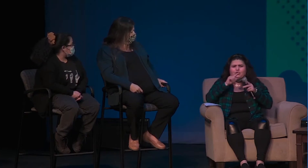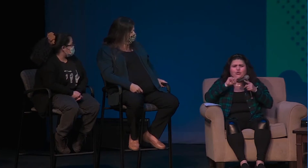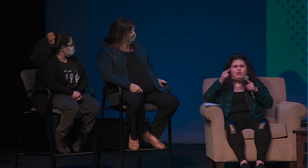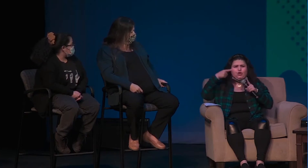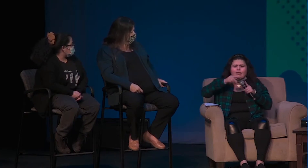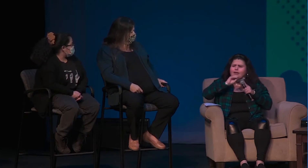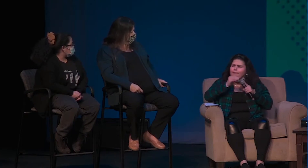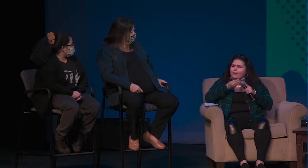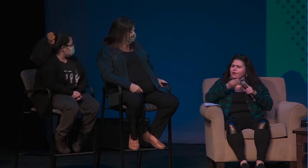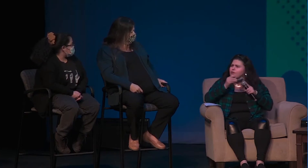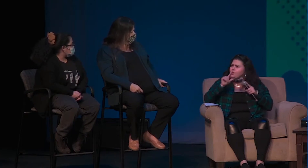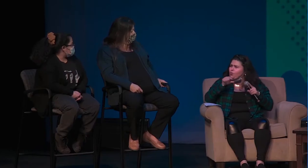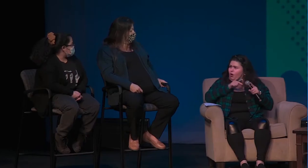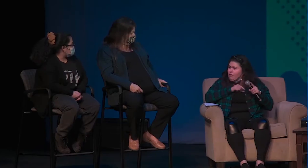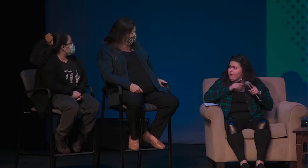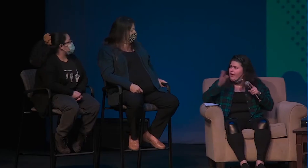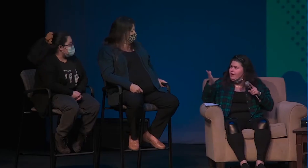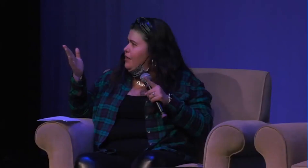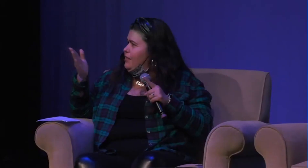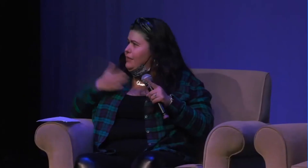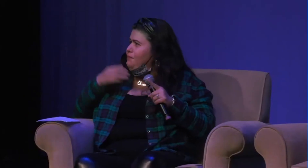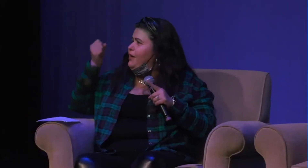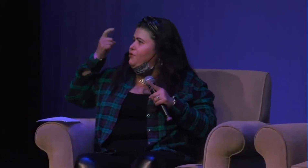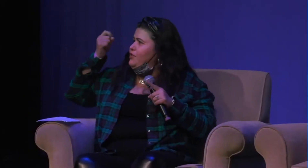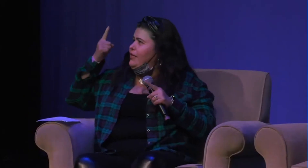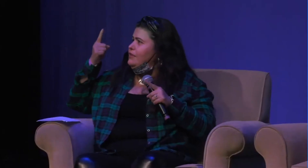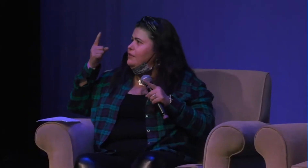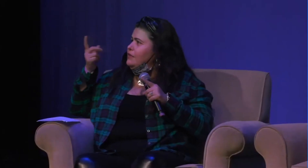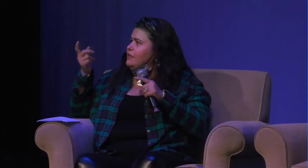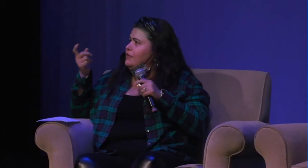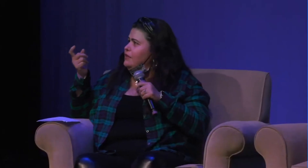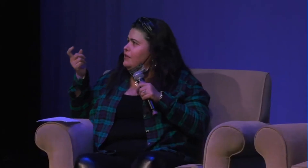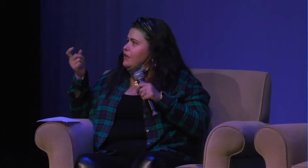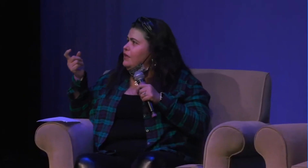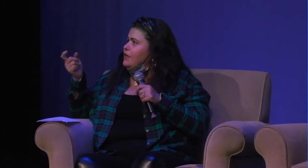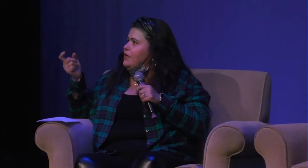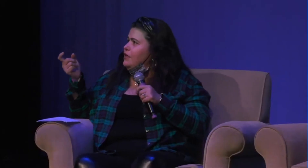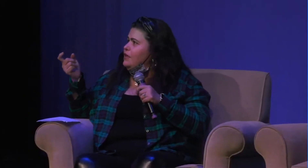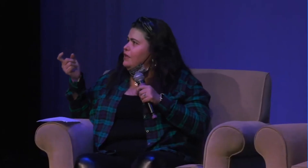have a certain number to qualify. That's my understanding. Mm-hmm.